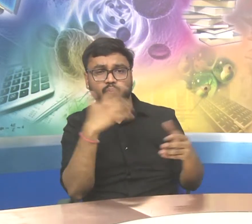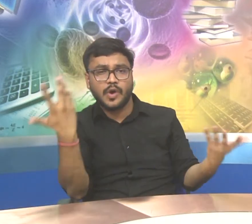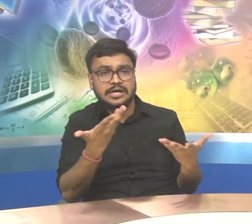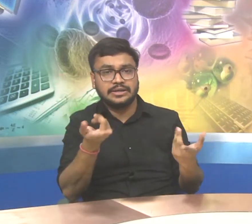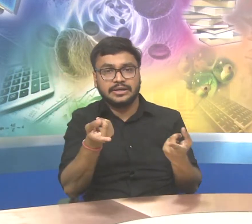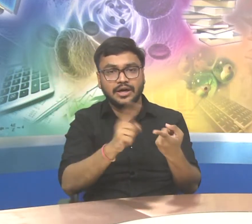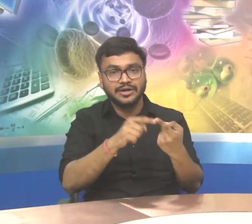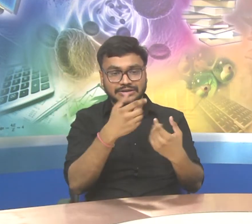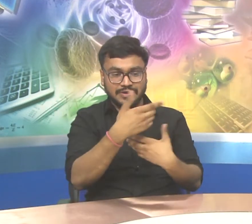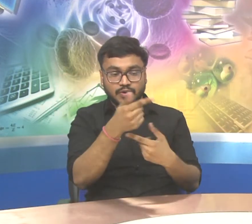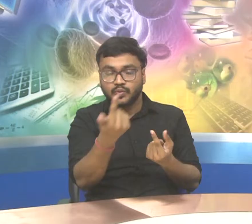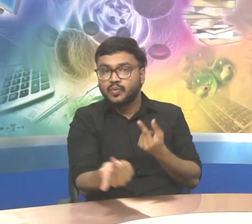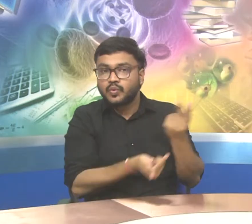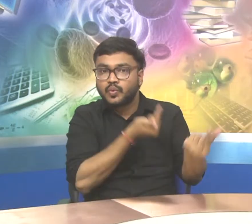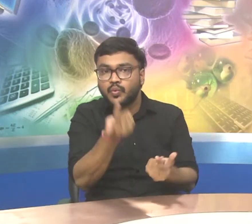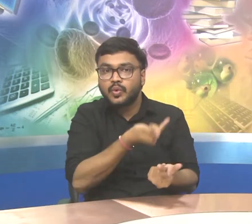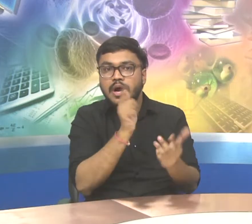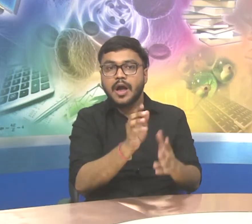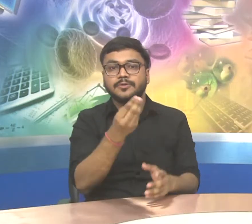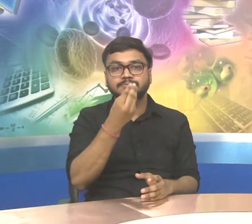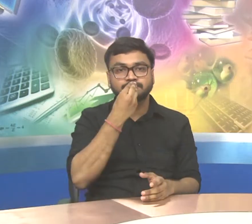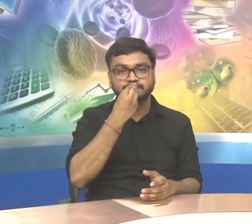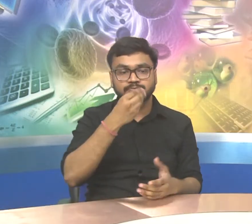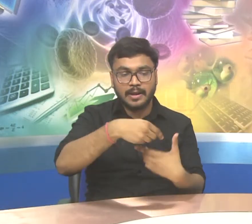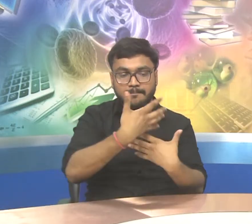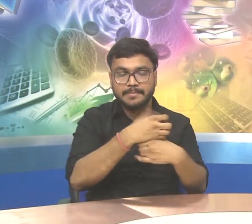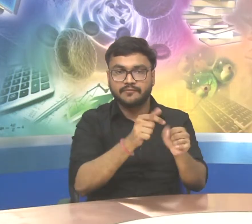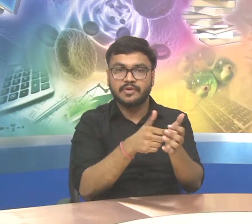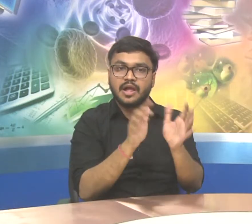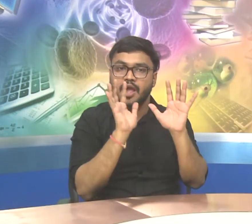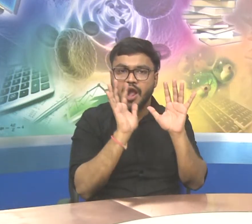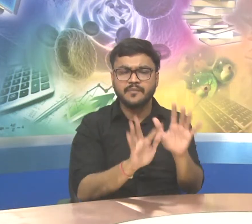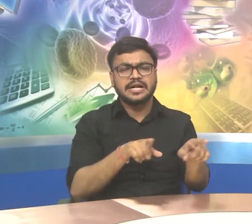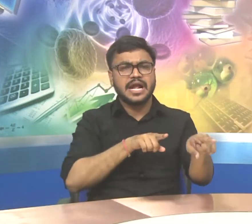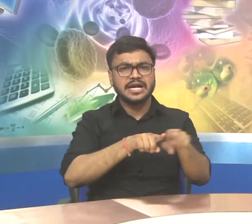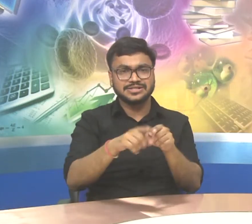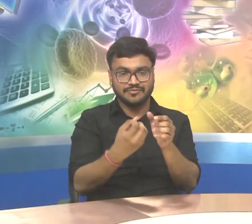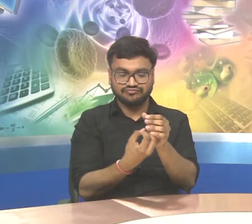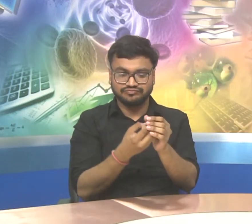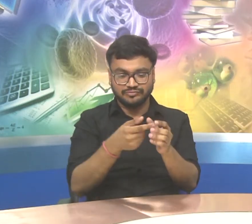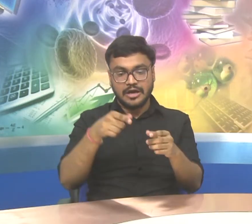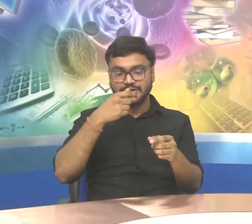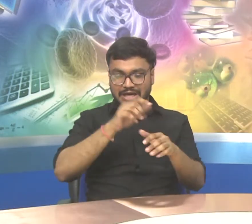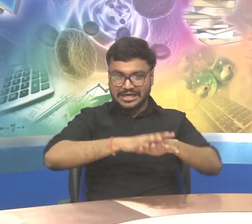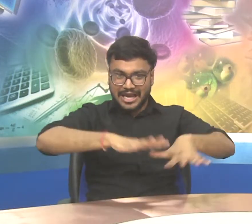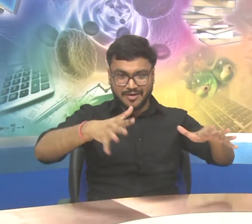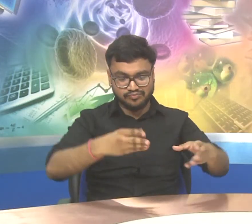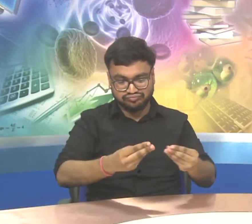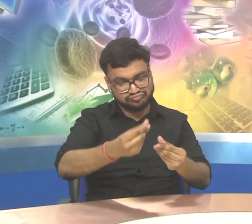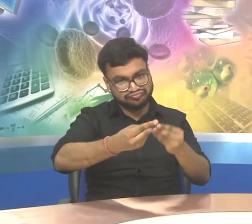Over time, some of them started making food using sunlight